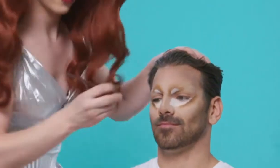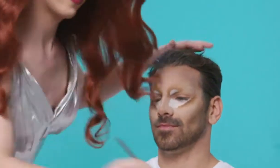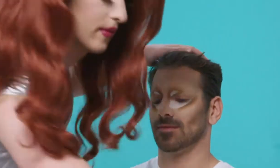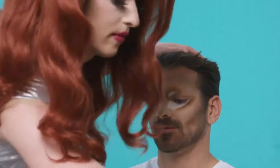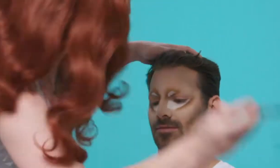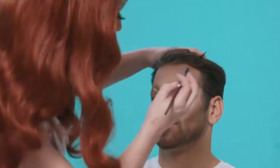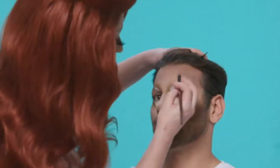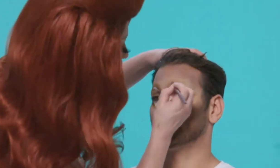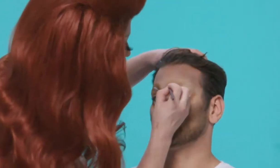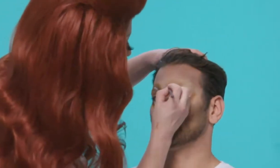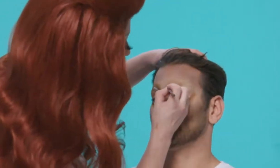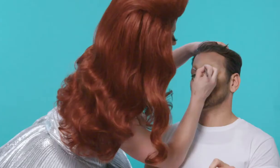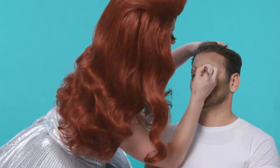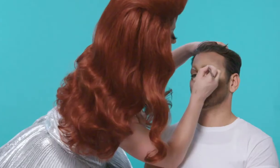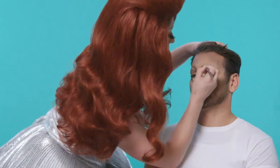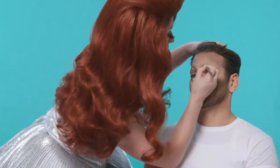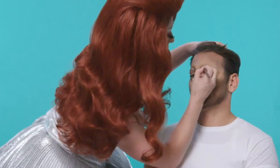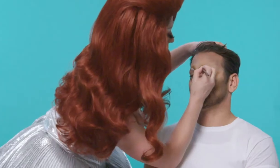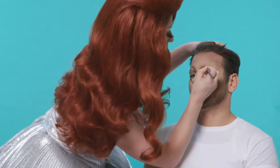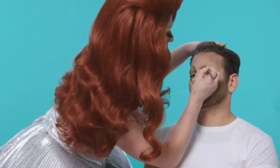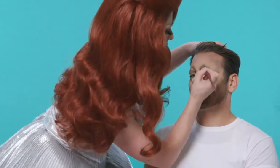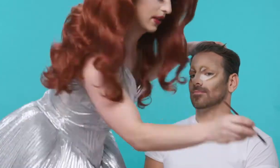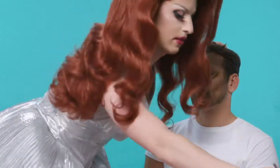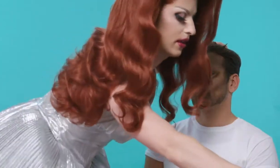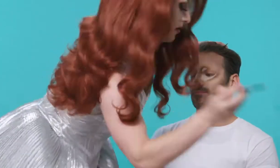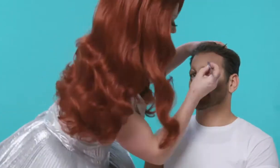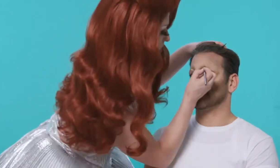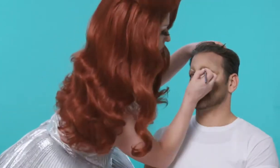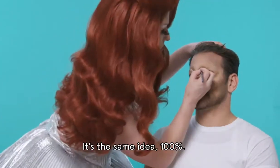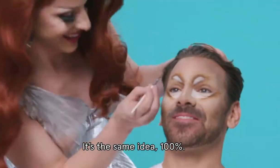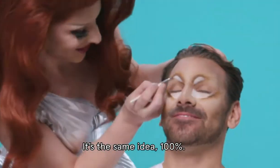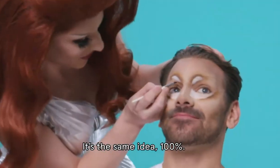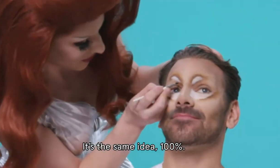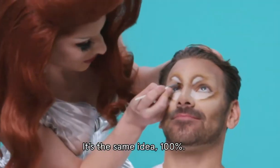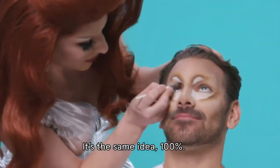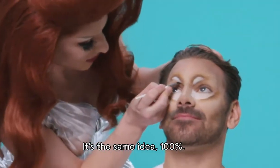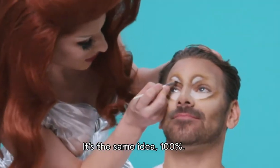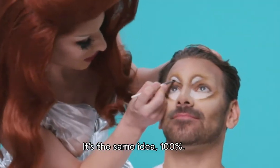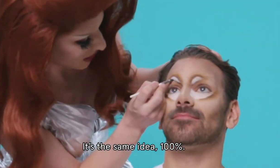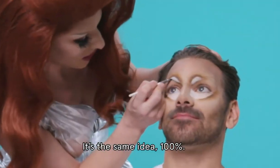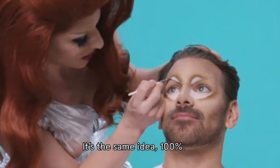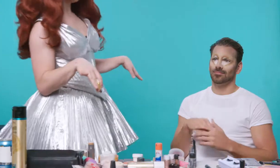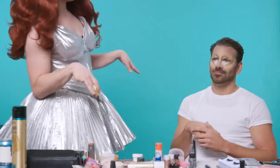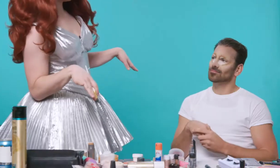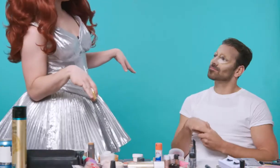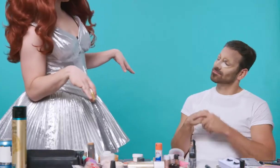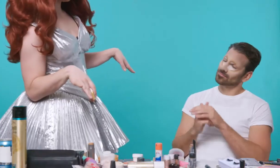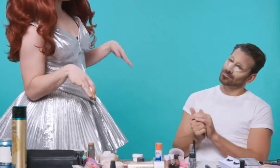community. You know, people should be able to represent their community. It's the same idea, 100%. By the way, I'm